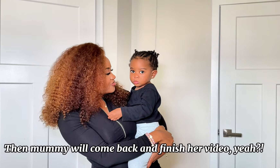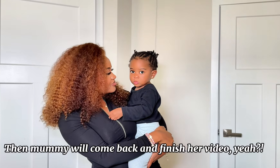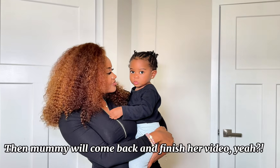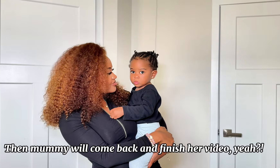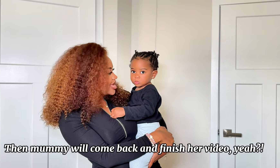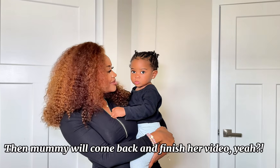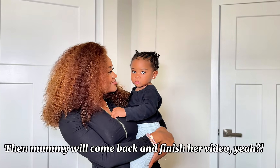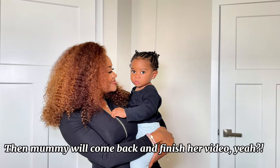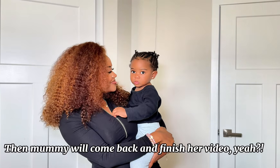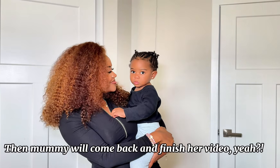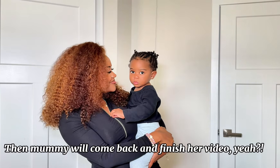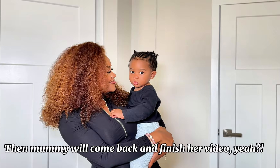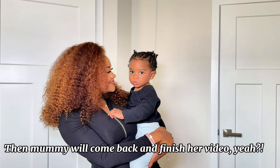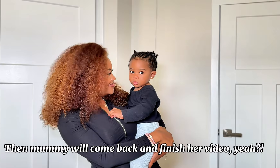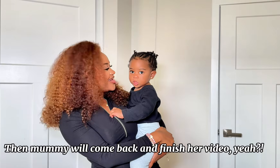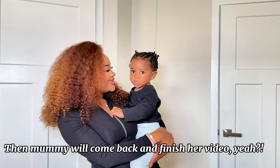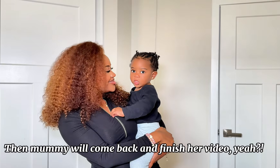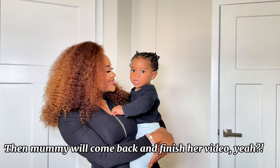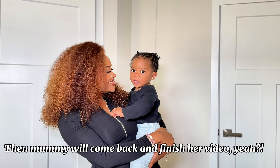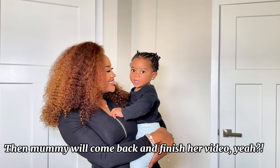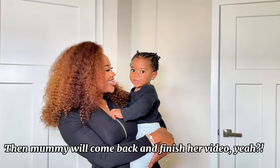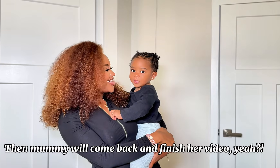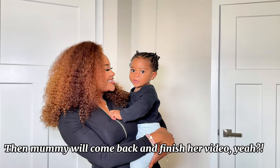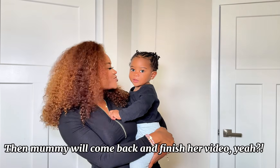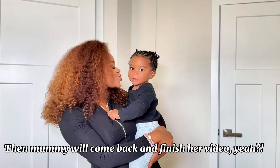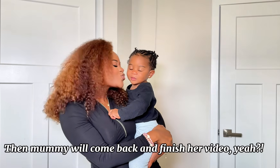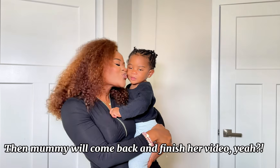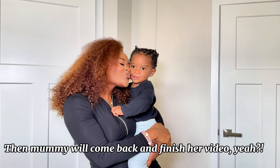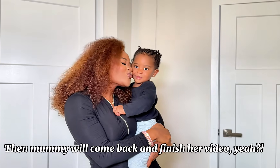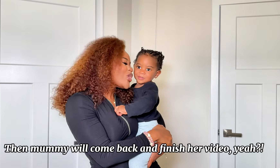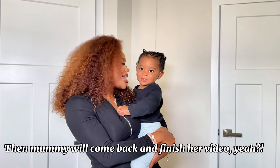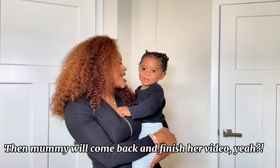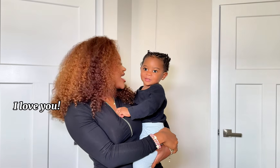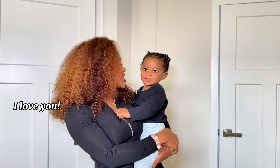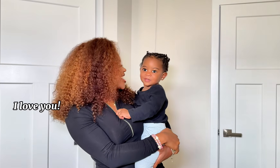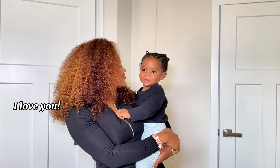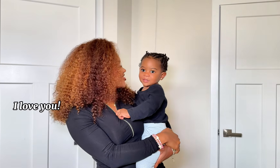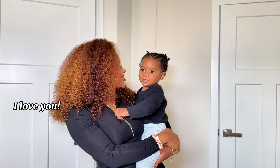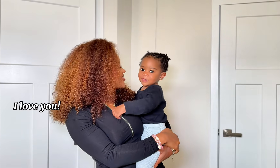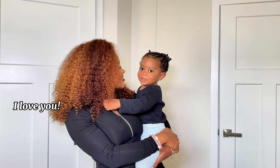Yeah? Yeah? Yeah. Yeah? Mwah! I love you.